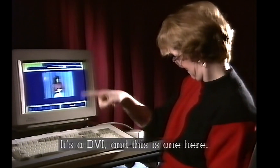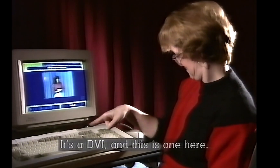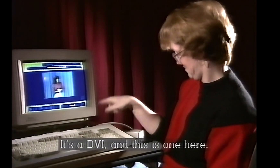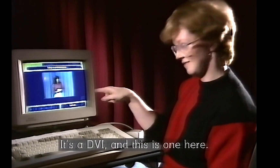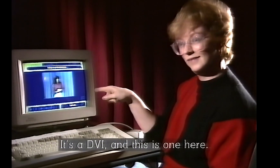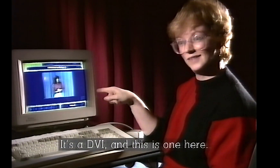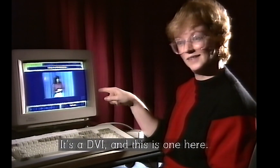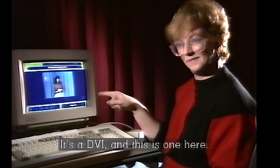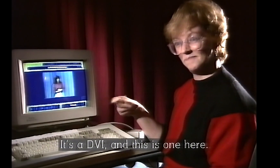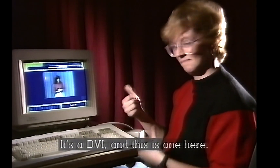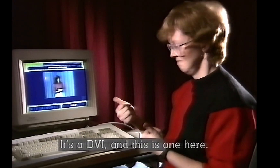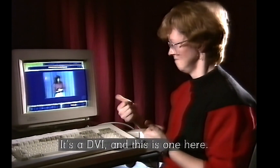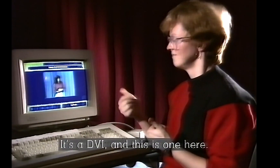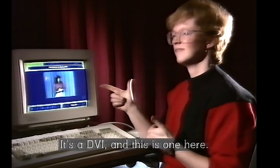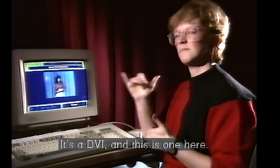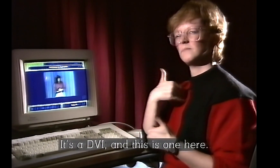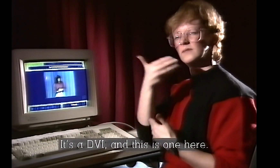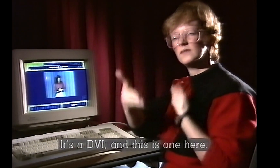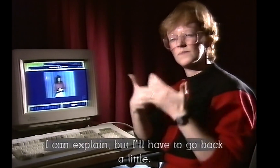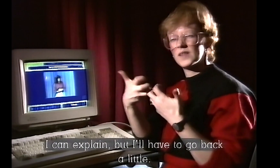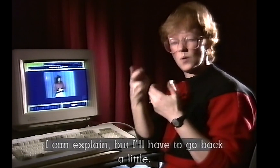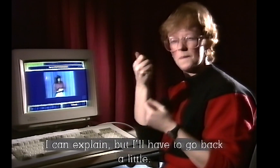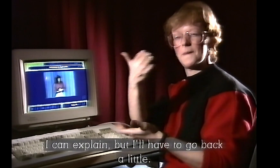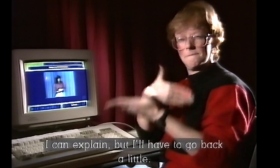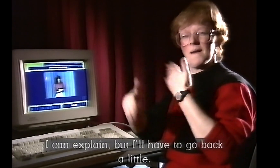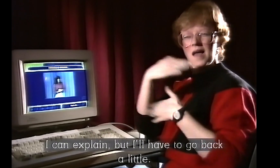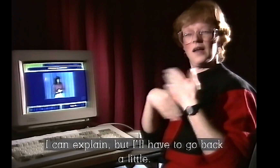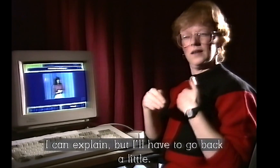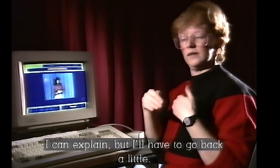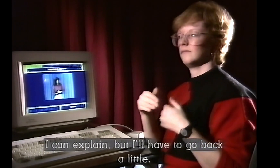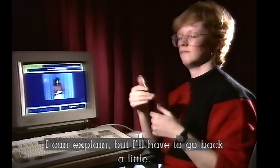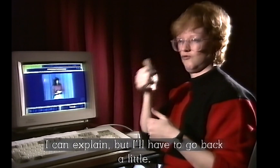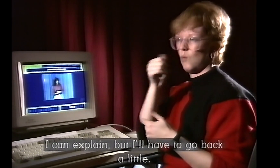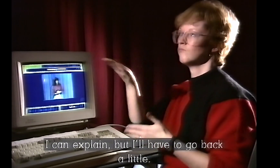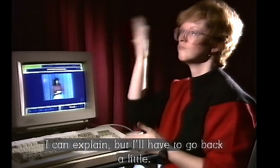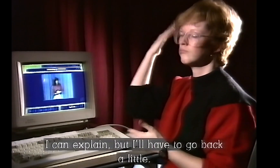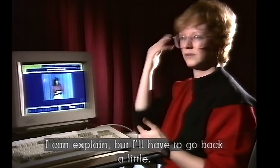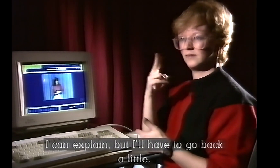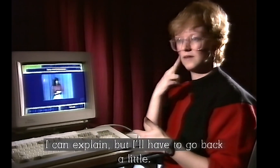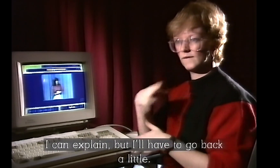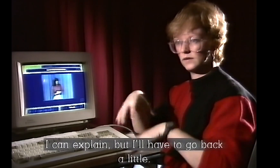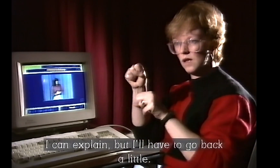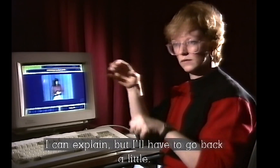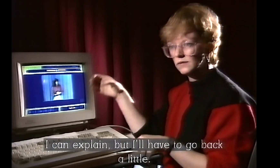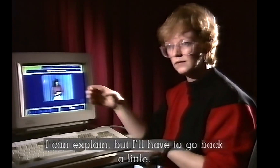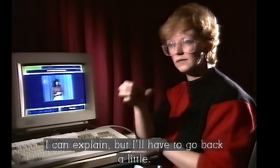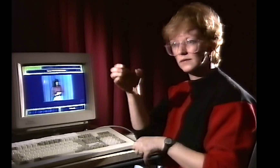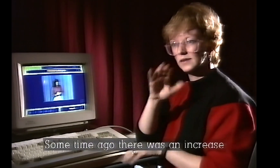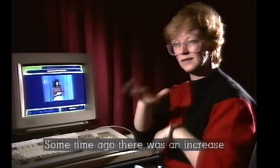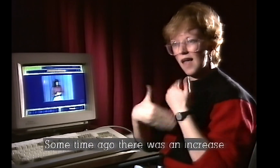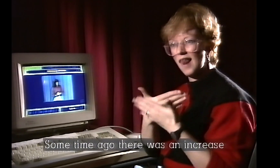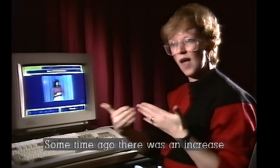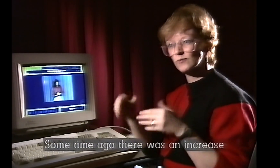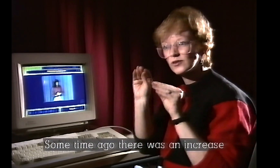Now, what's this VDI mean exactly? I mean, I don't really understand. Well, it's a DVI, and this is one here. I